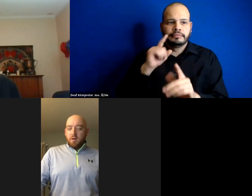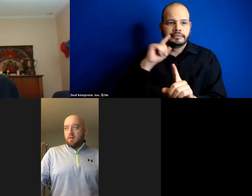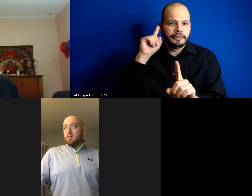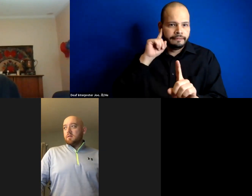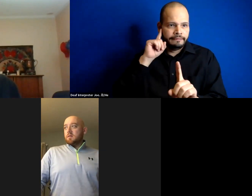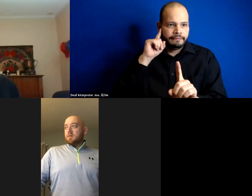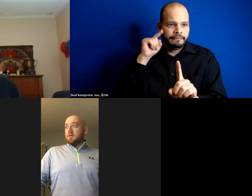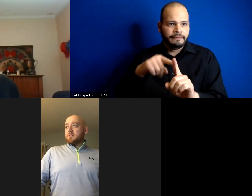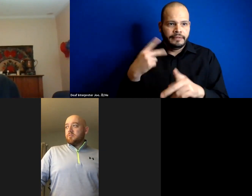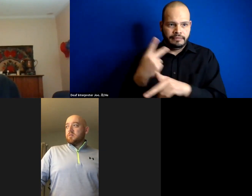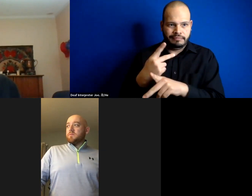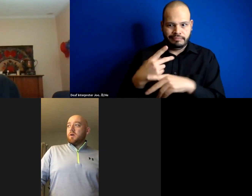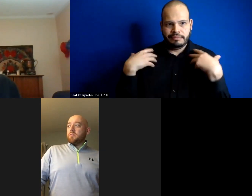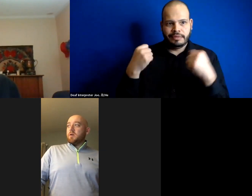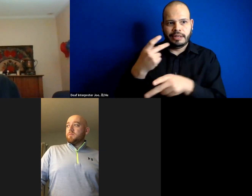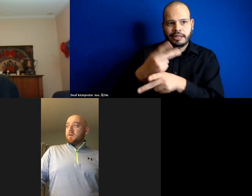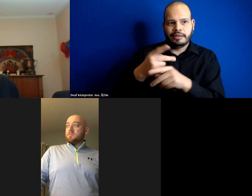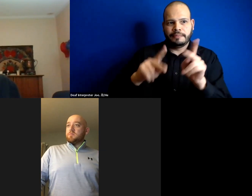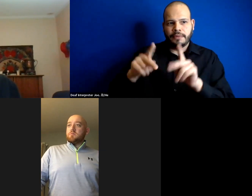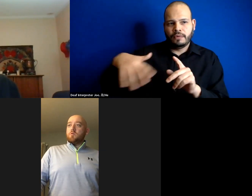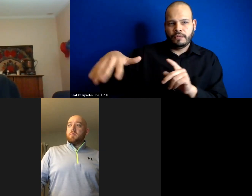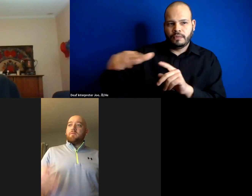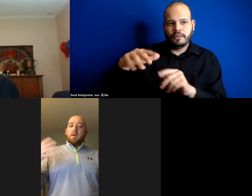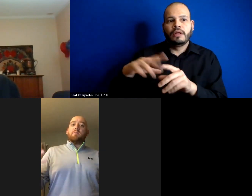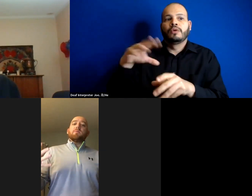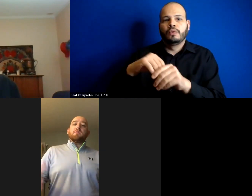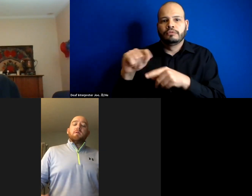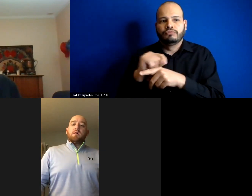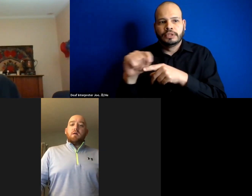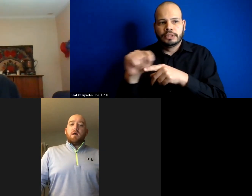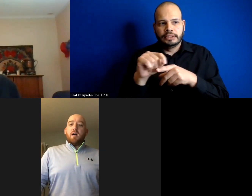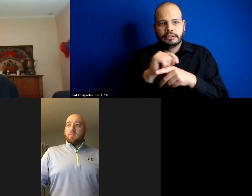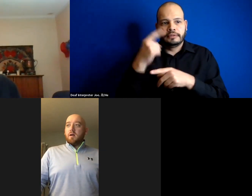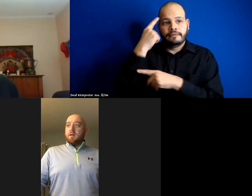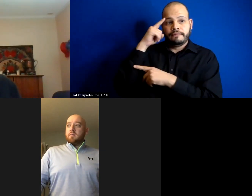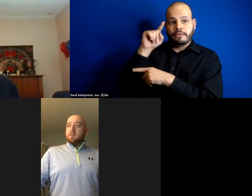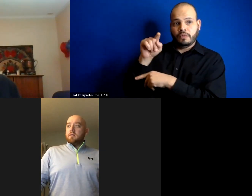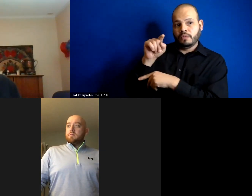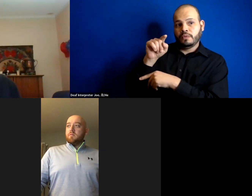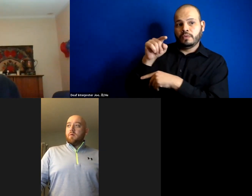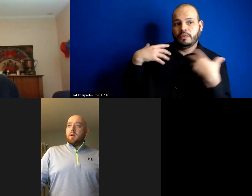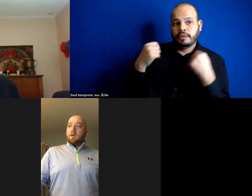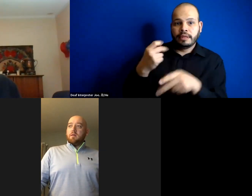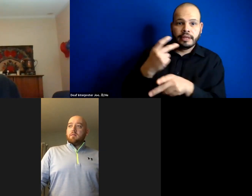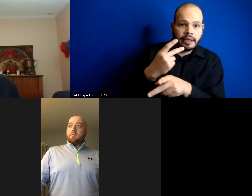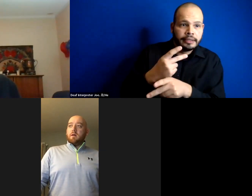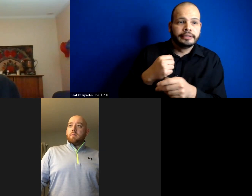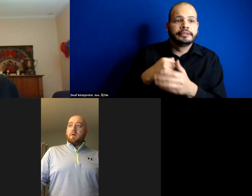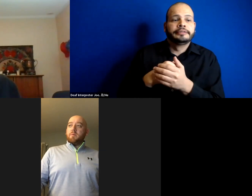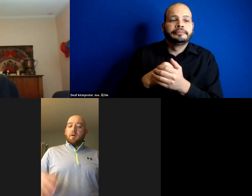virtual training series for healthcare professionals to be available online, so that